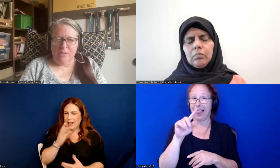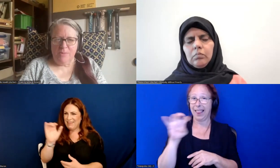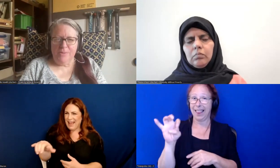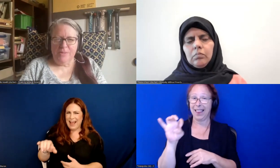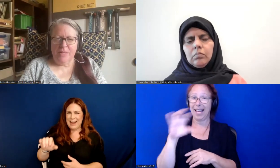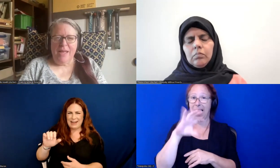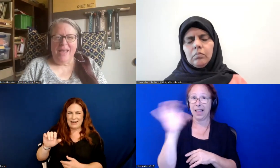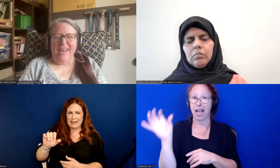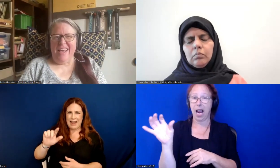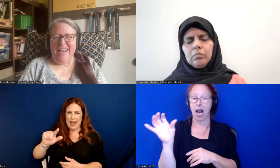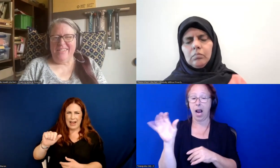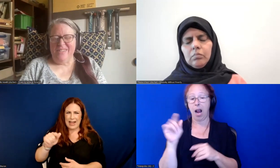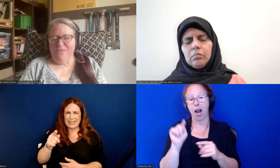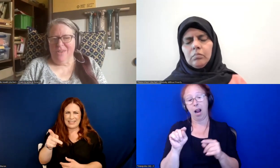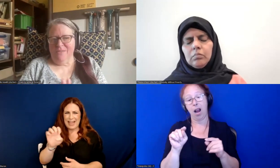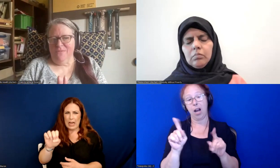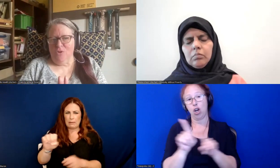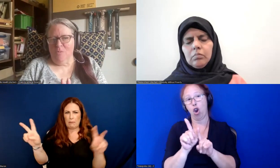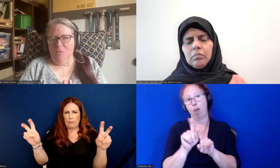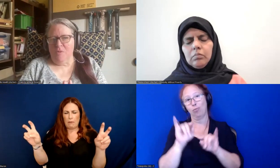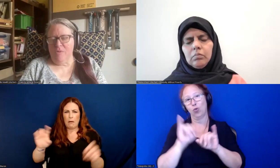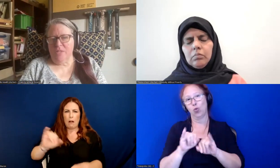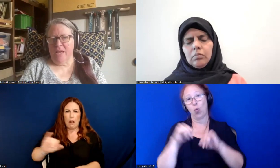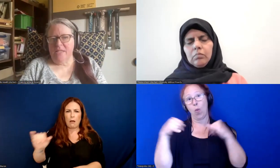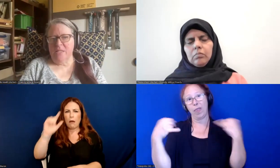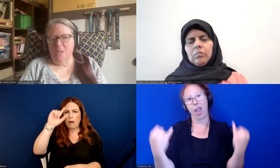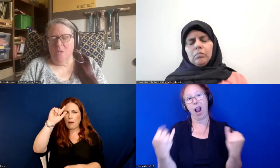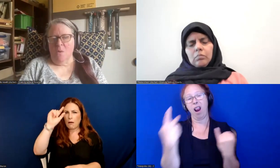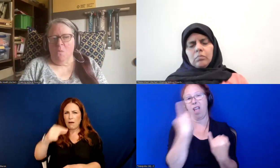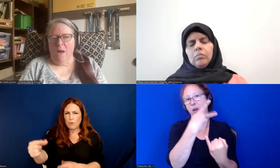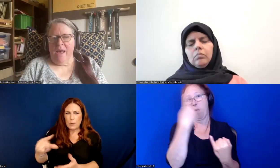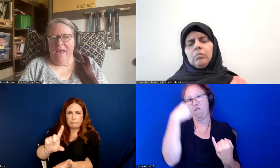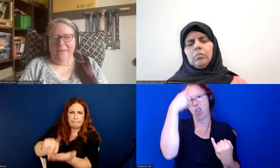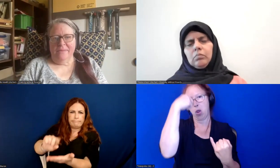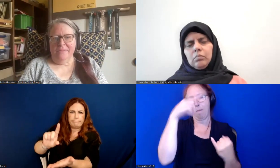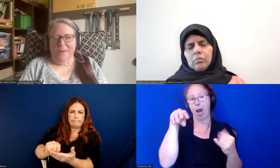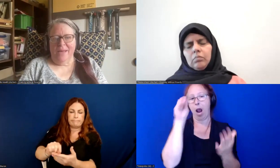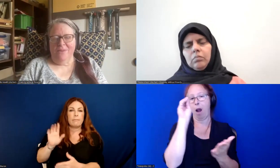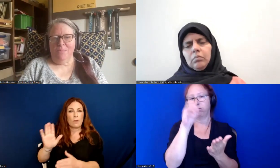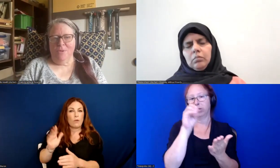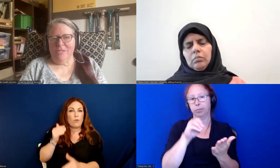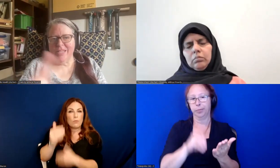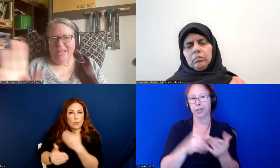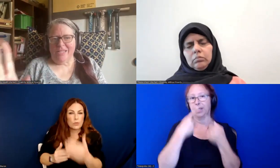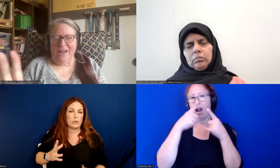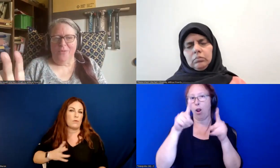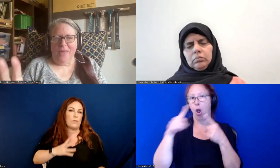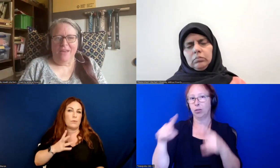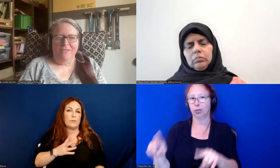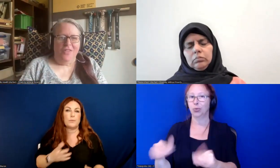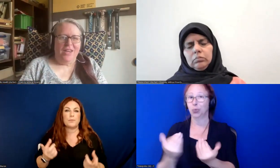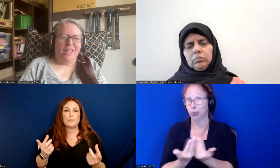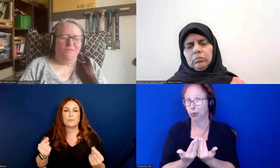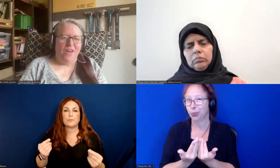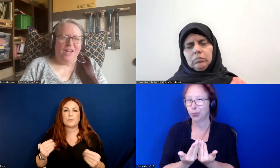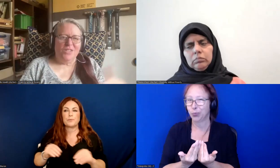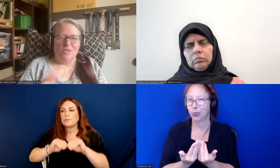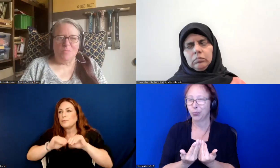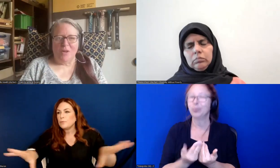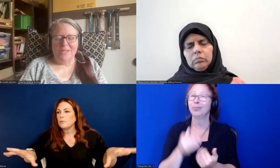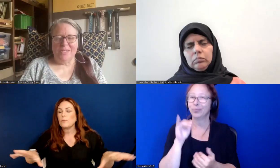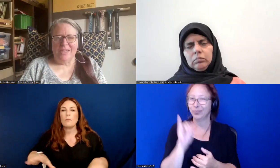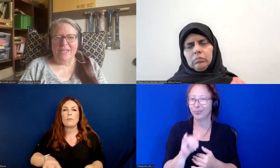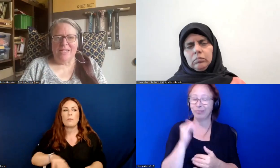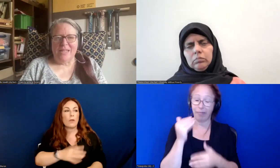its announcements. And it has this really formal process where it puts things out there, and then it